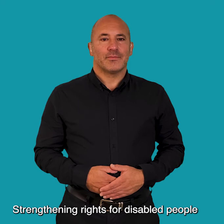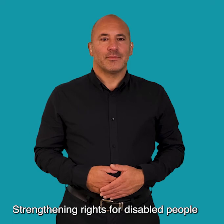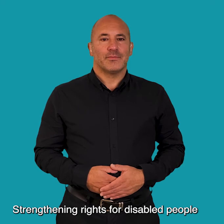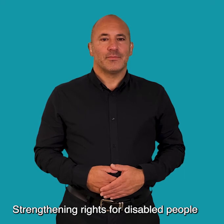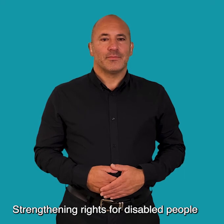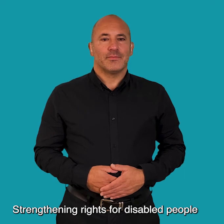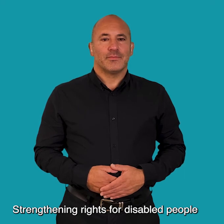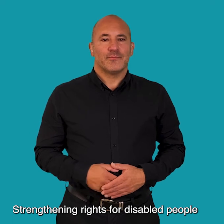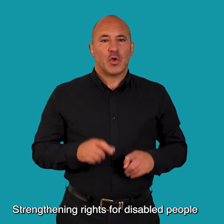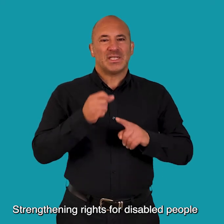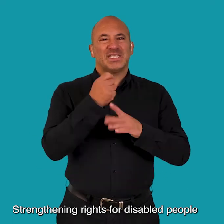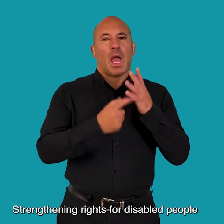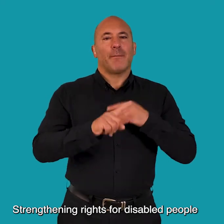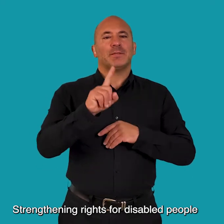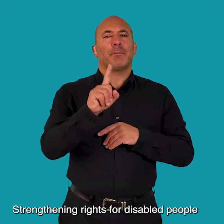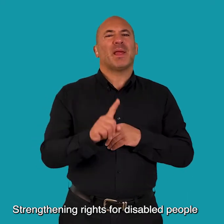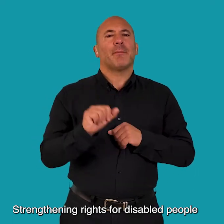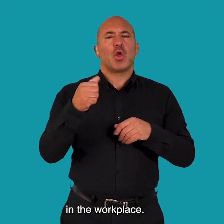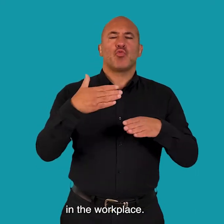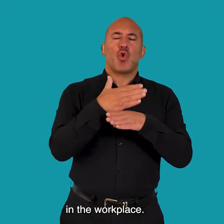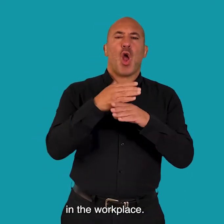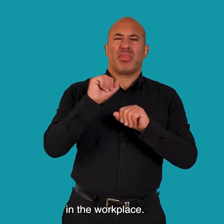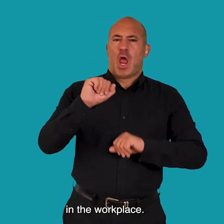Strengthening rights for disabled people in the workplace.